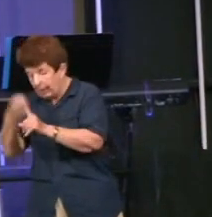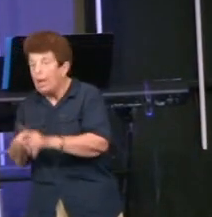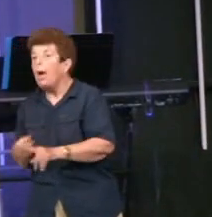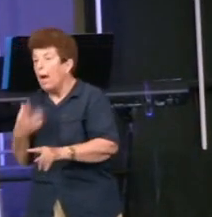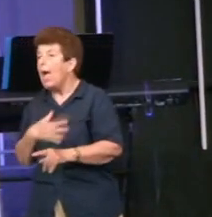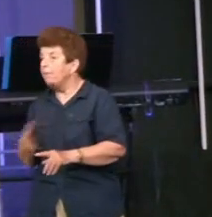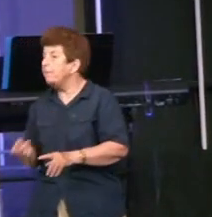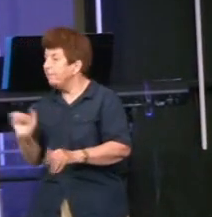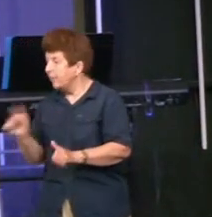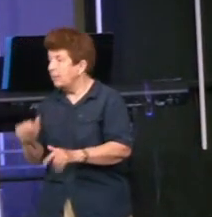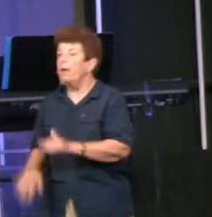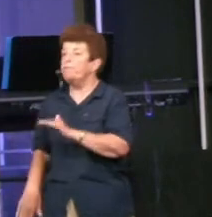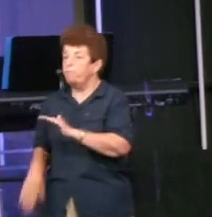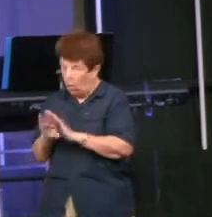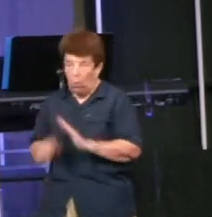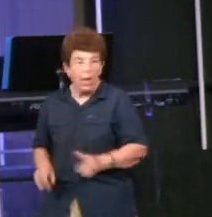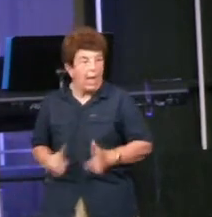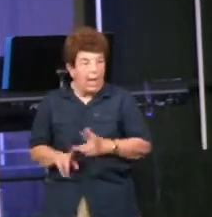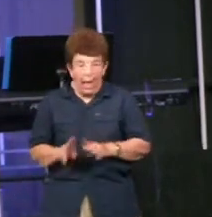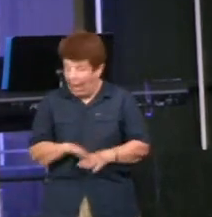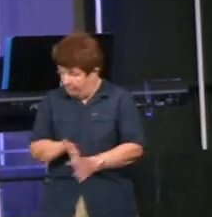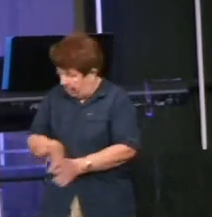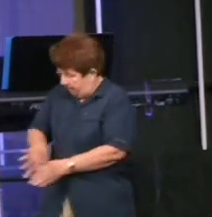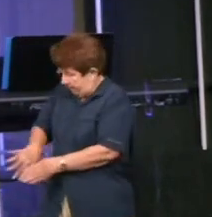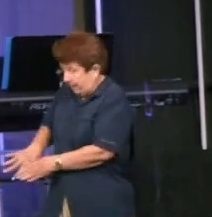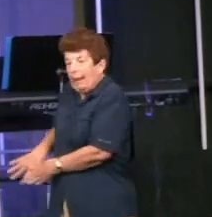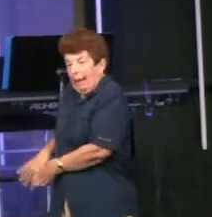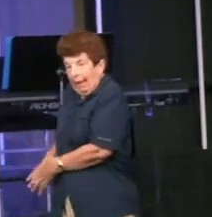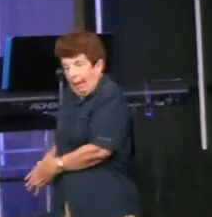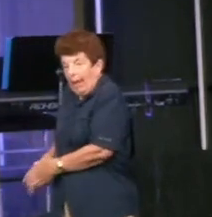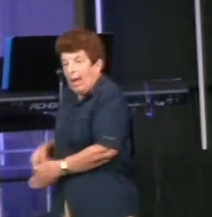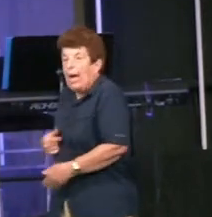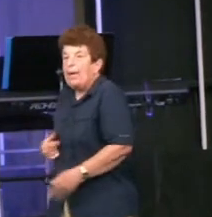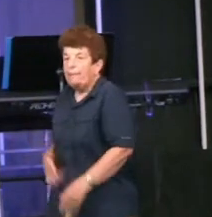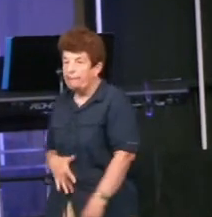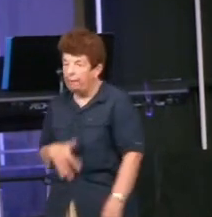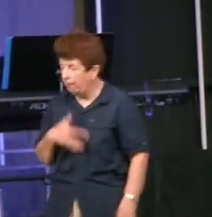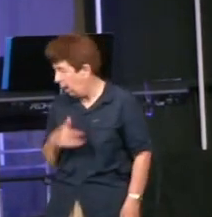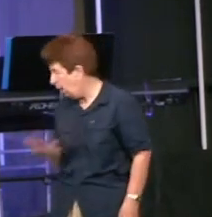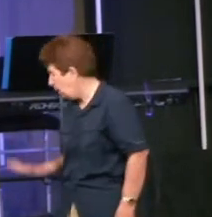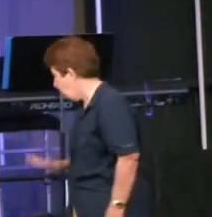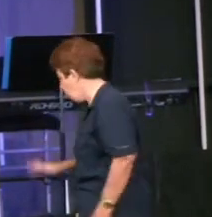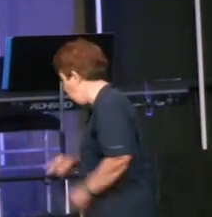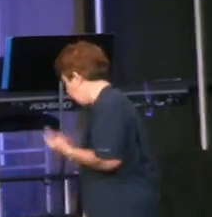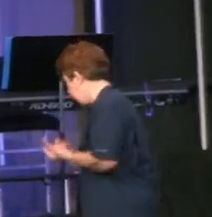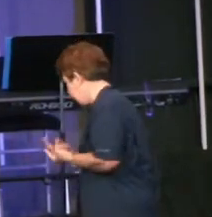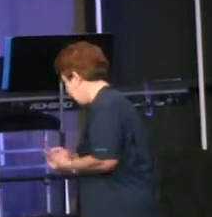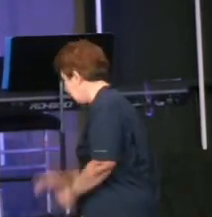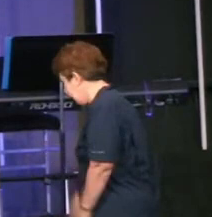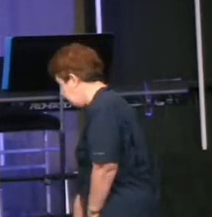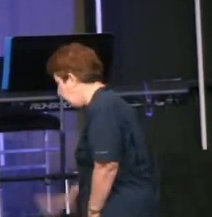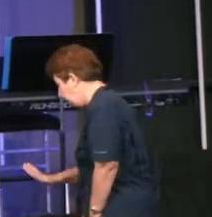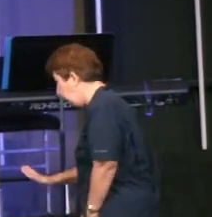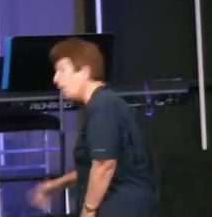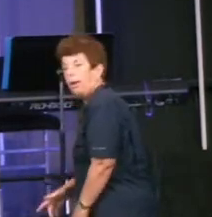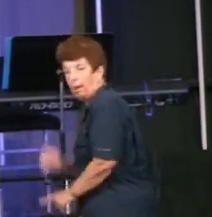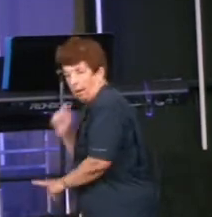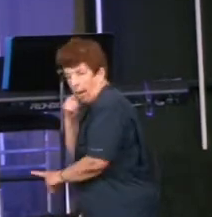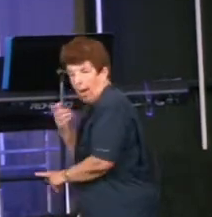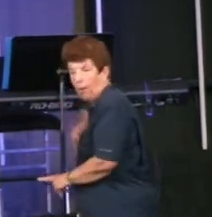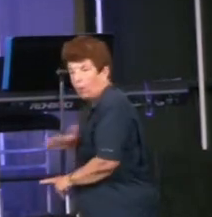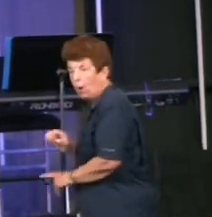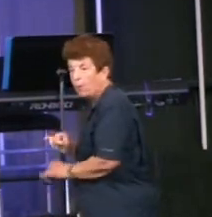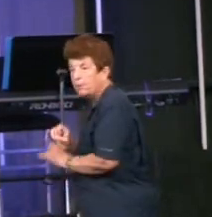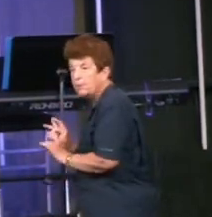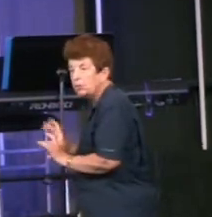to be eaten. If I put it to the side, I start to feel sorry for it, because it's gonna go